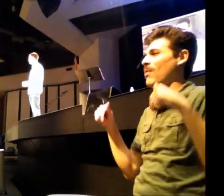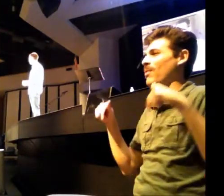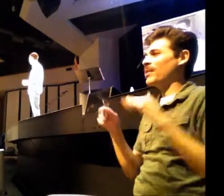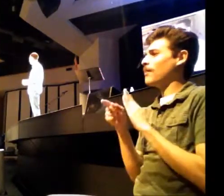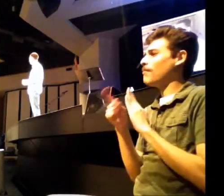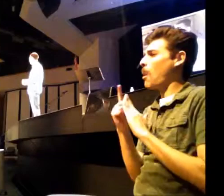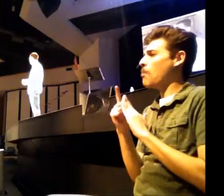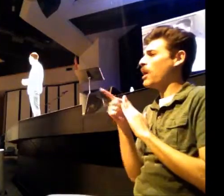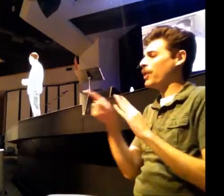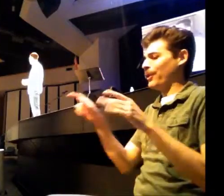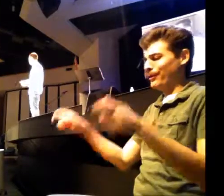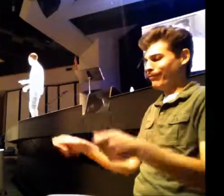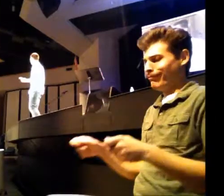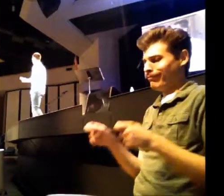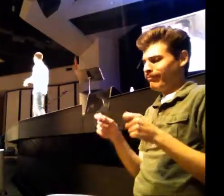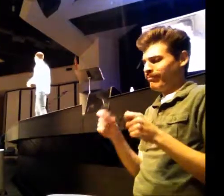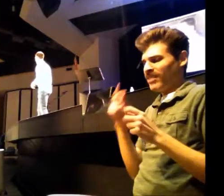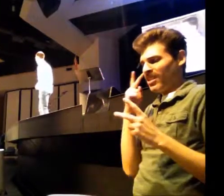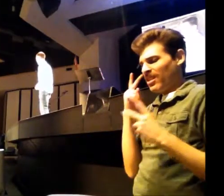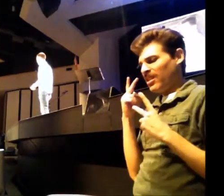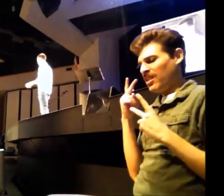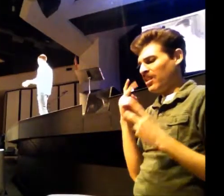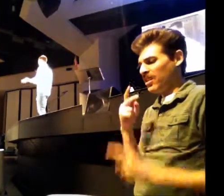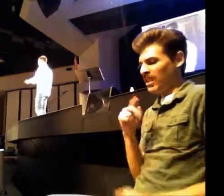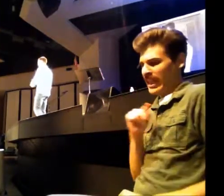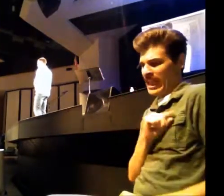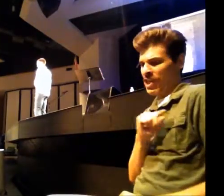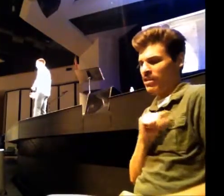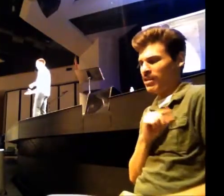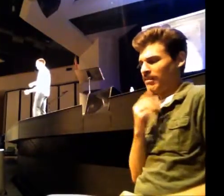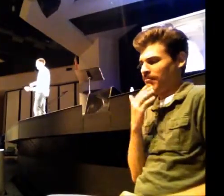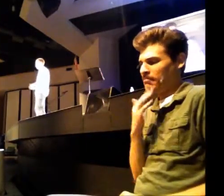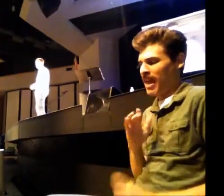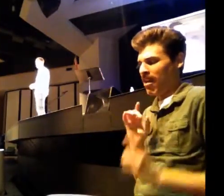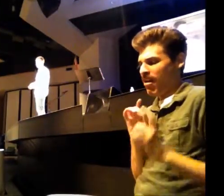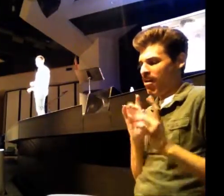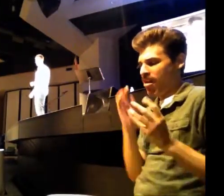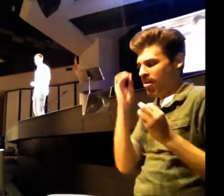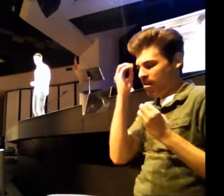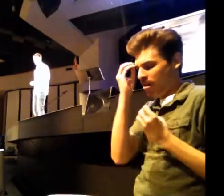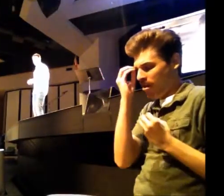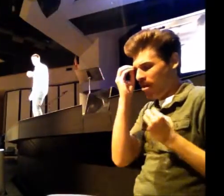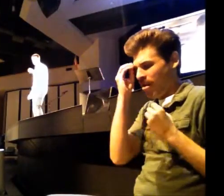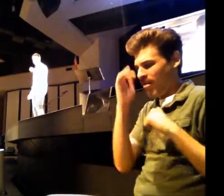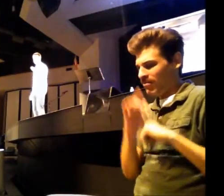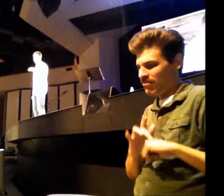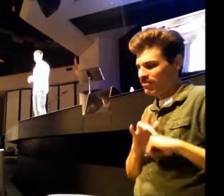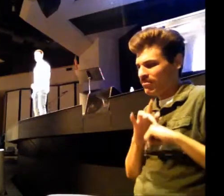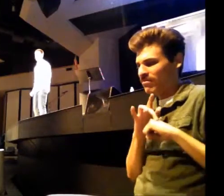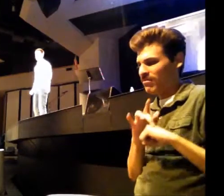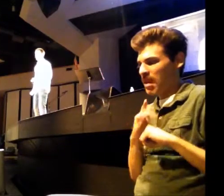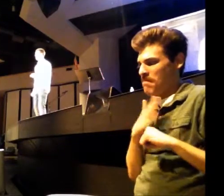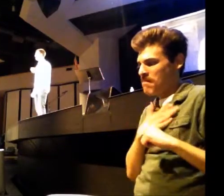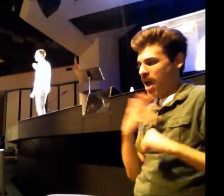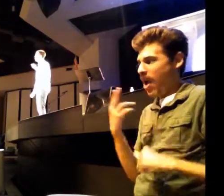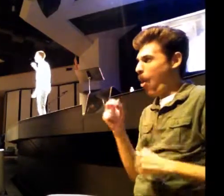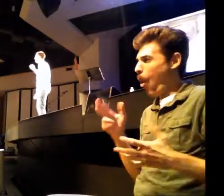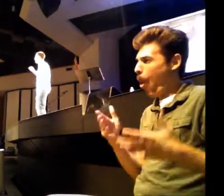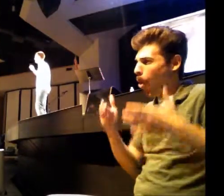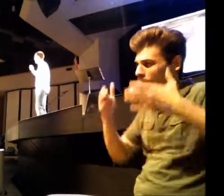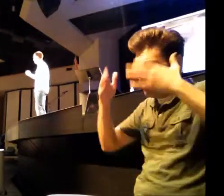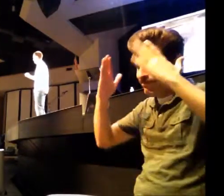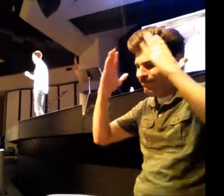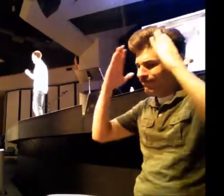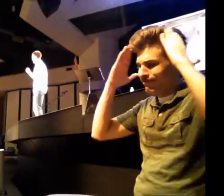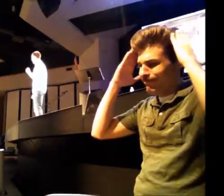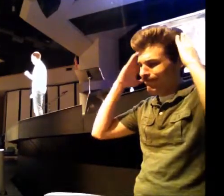guilt. Don't let this be a moment about how bad you have been, about things that you have done, about a hole that you can't climb out of. Don't let